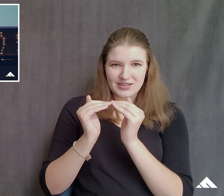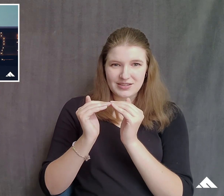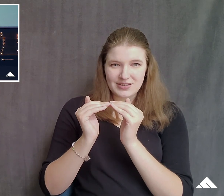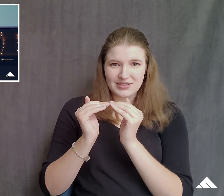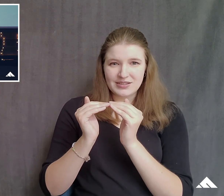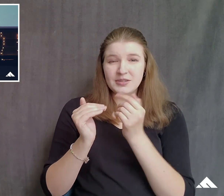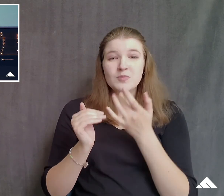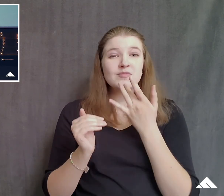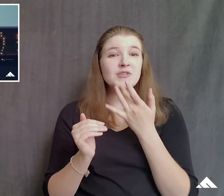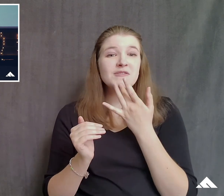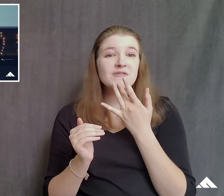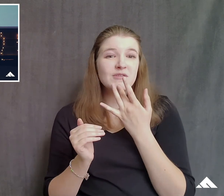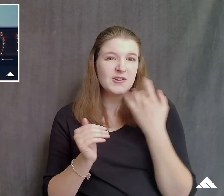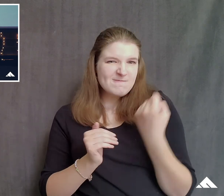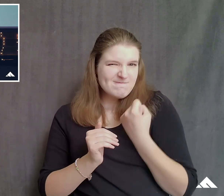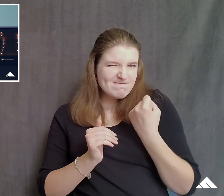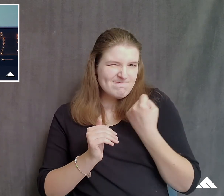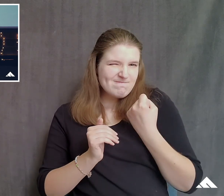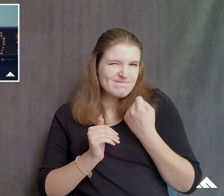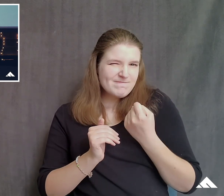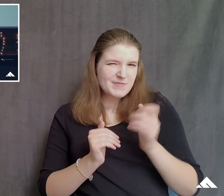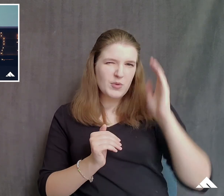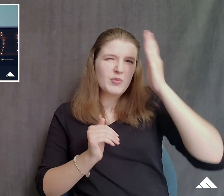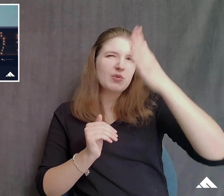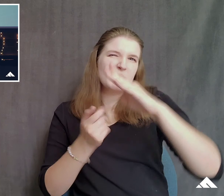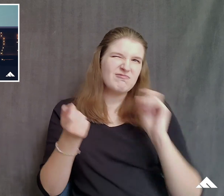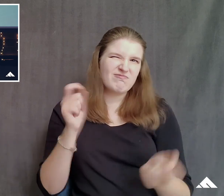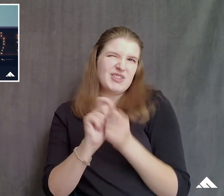I would rather hold on to this and use it against you in the future.